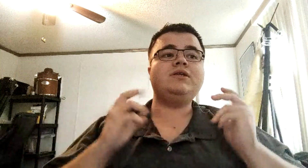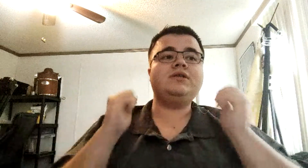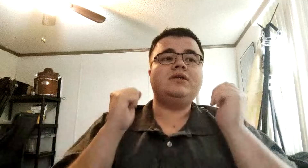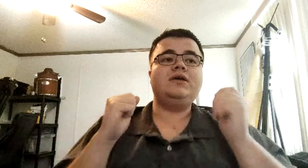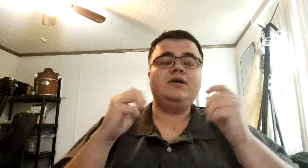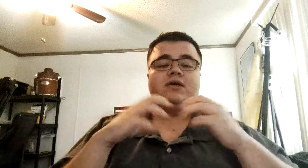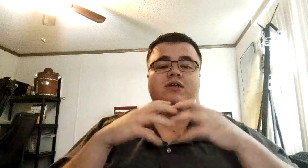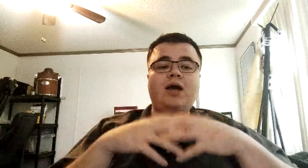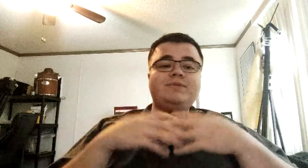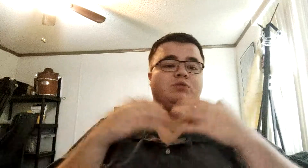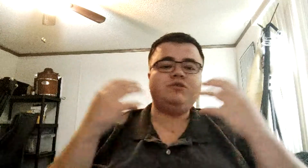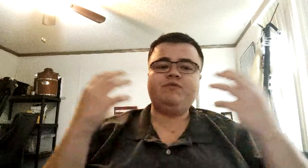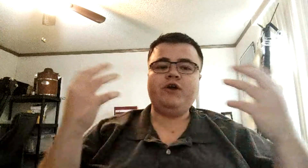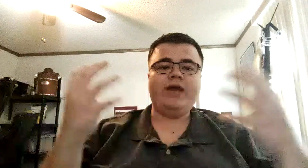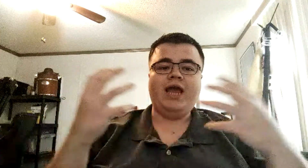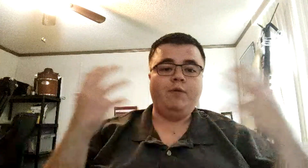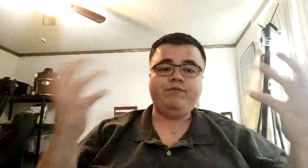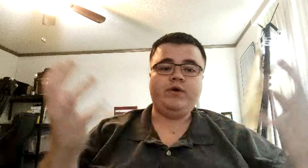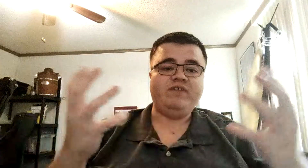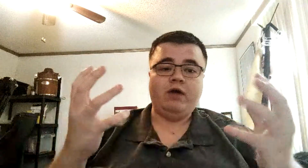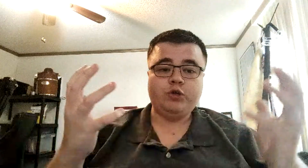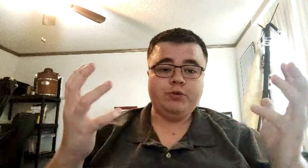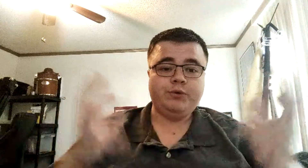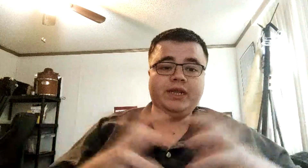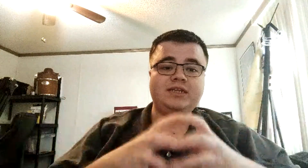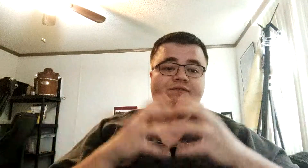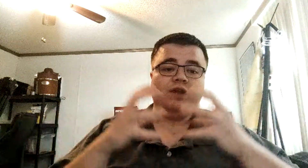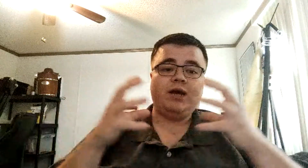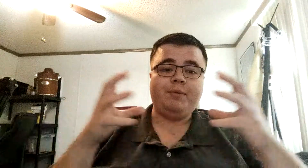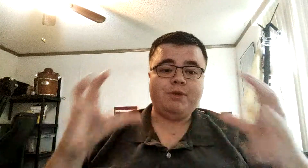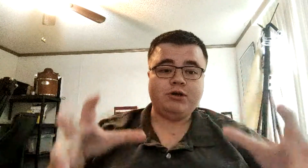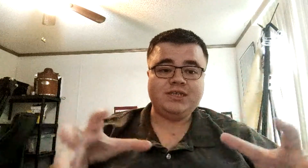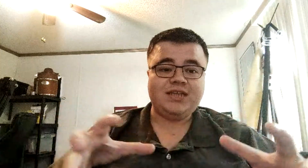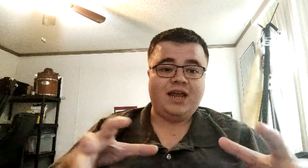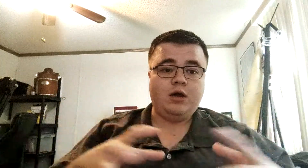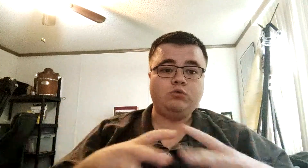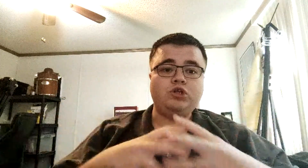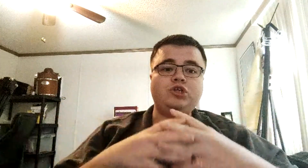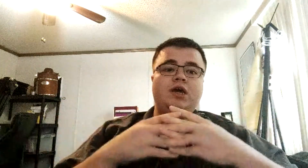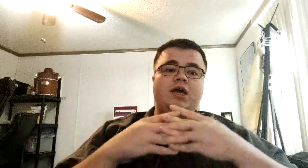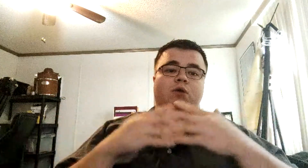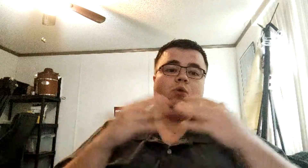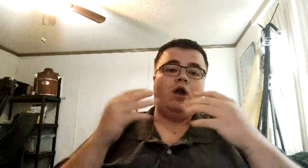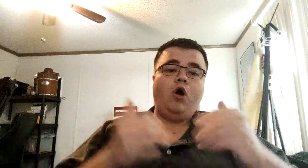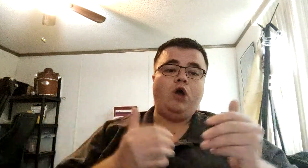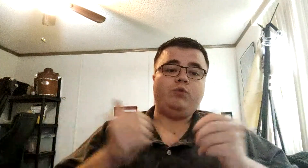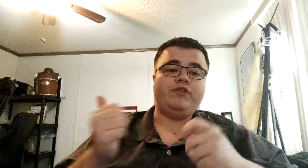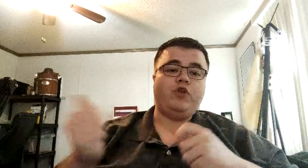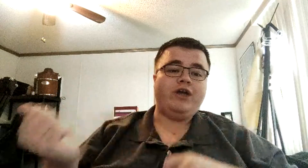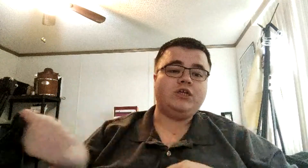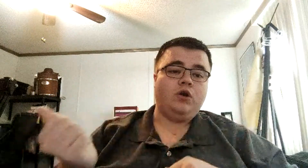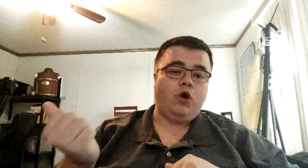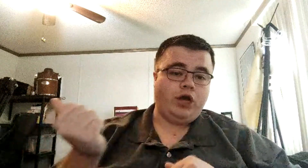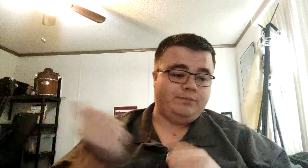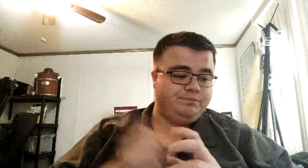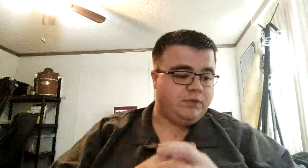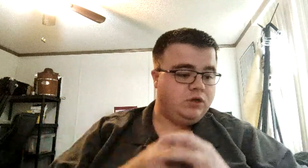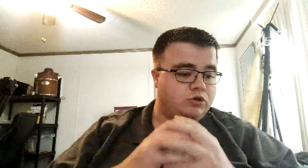Thomas Thomas was very helpful of our community in different American side which along with Lord Clark.